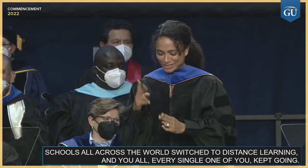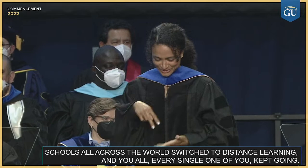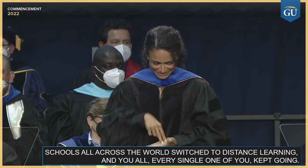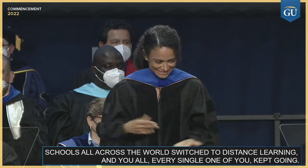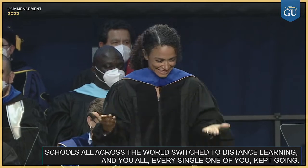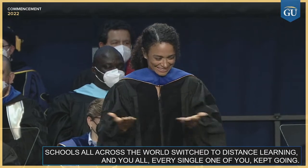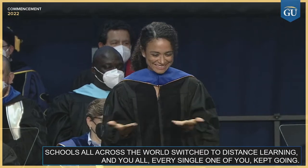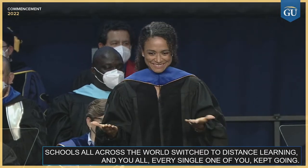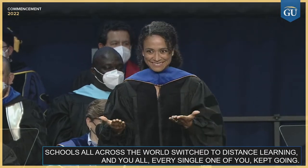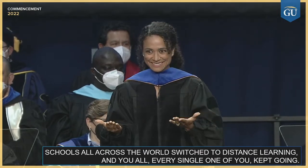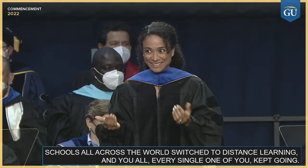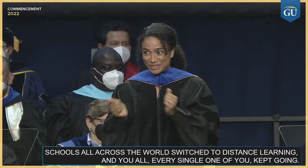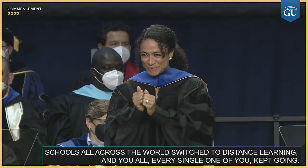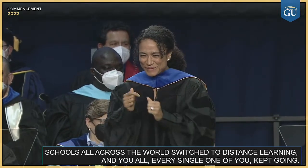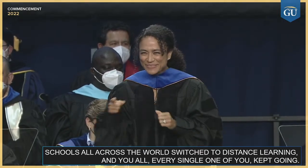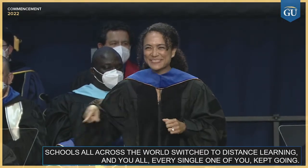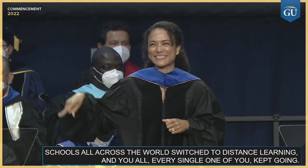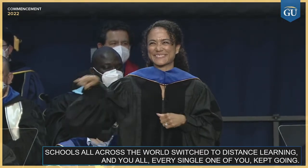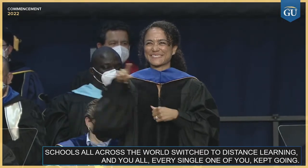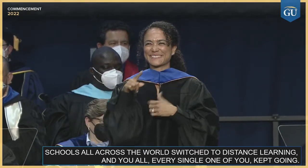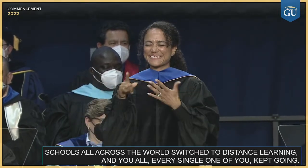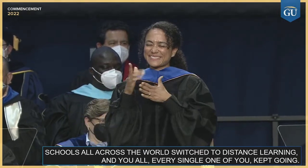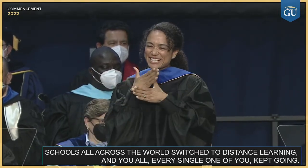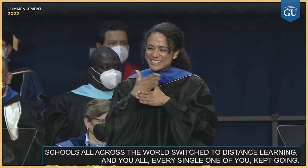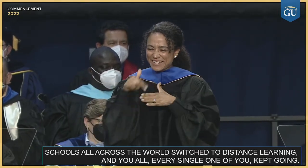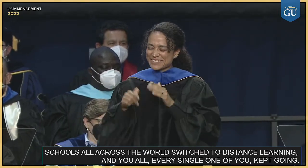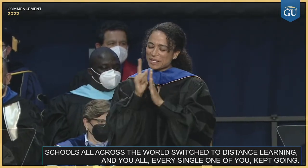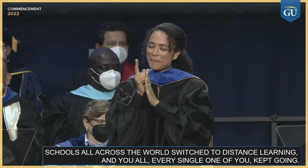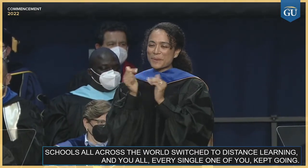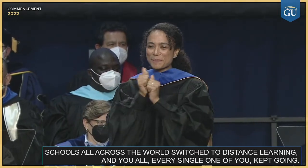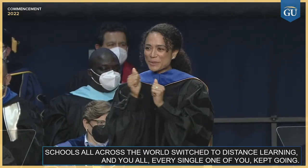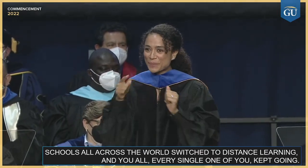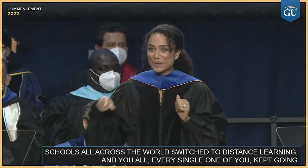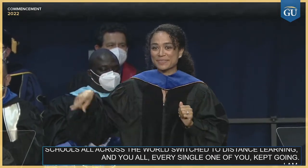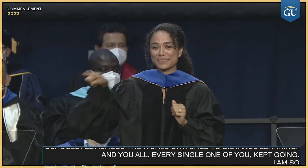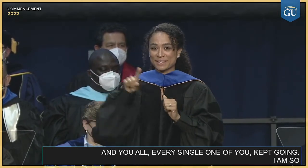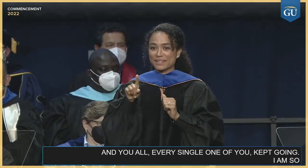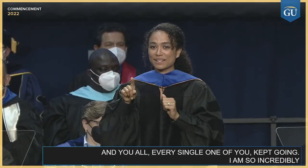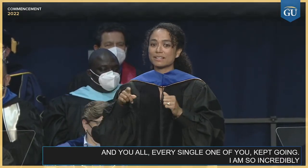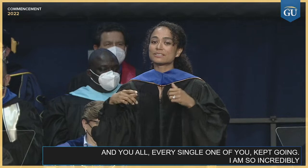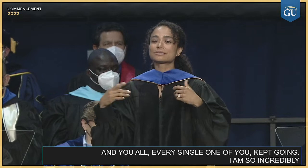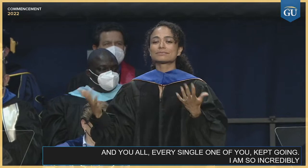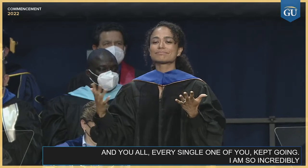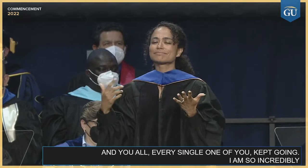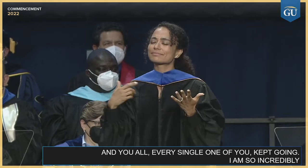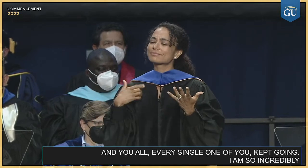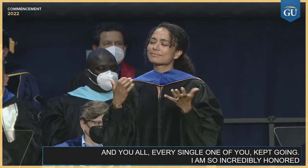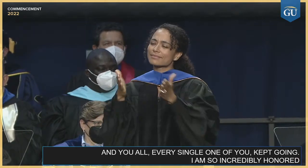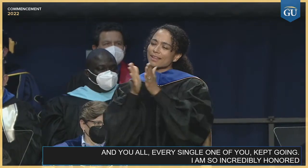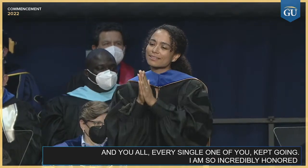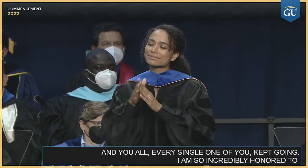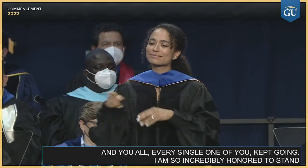I am so incredibly honored to stand here and share this moment with you.